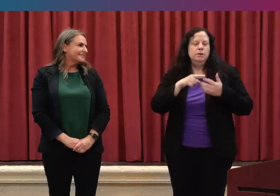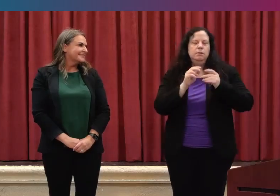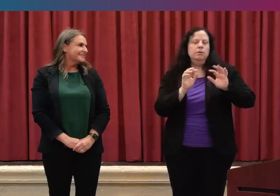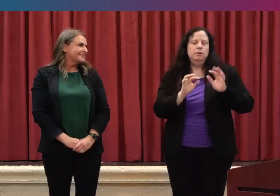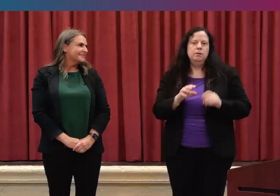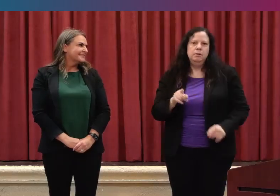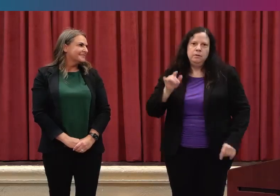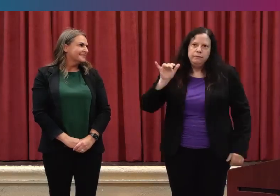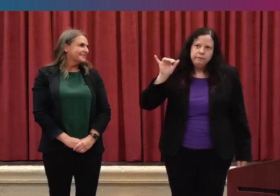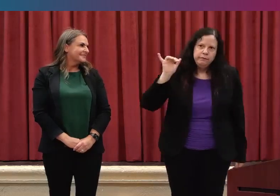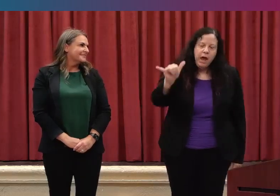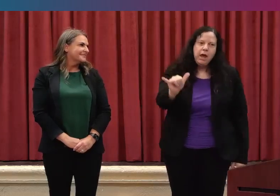send you off to some other place.